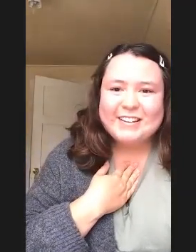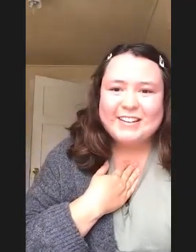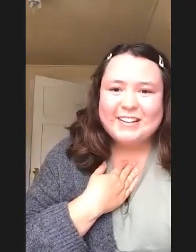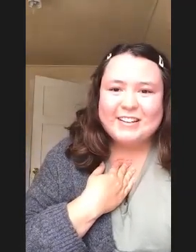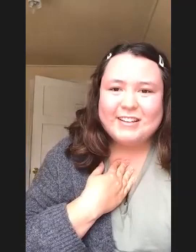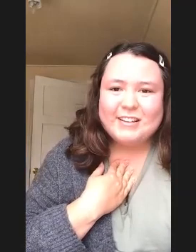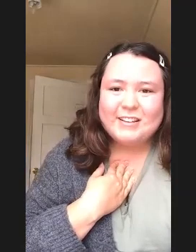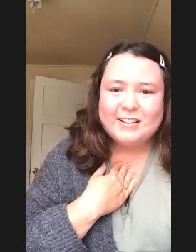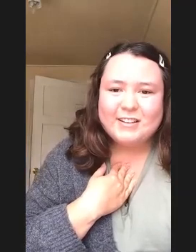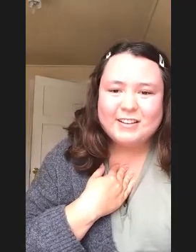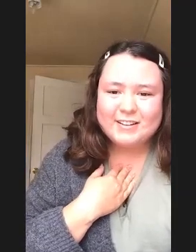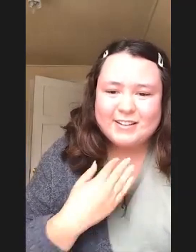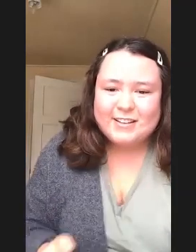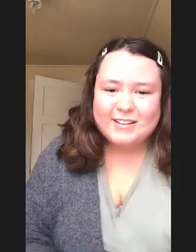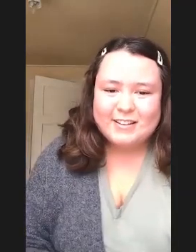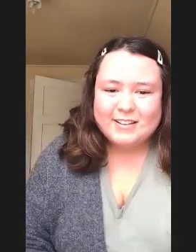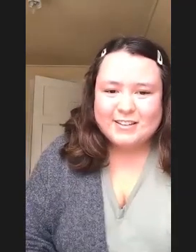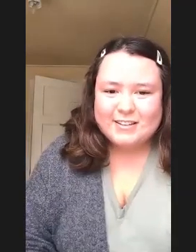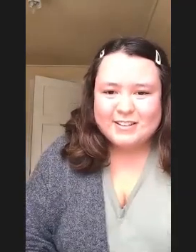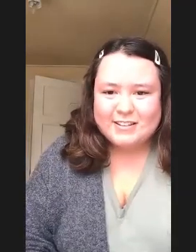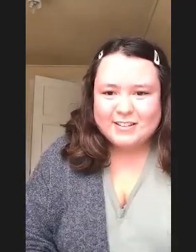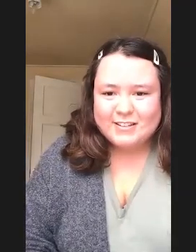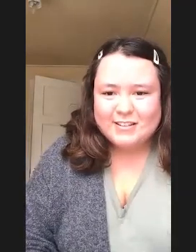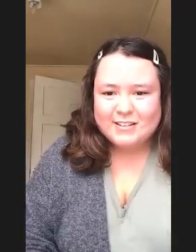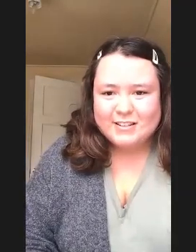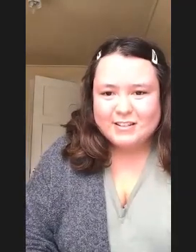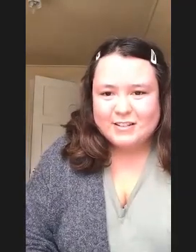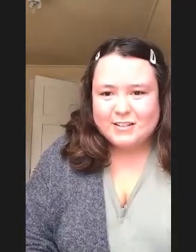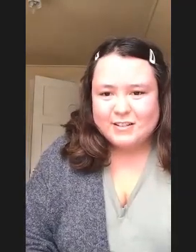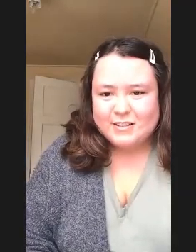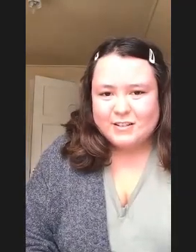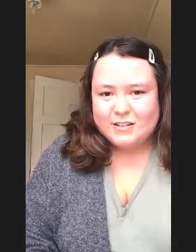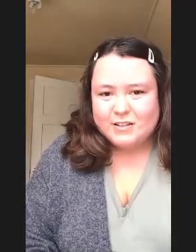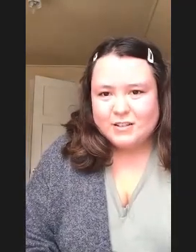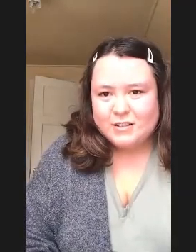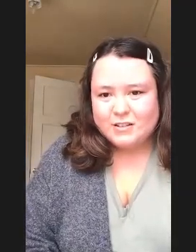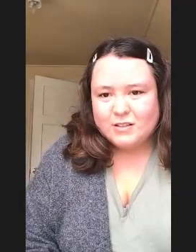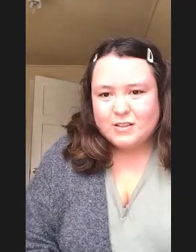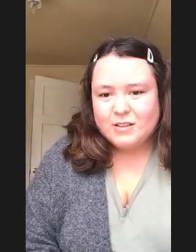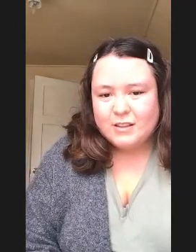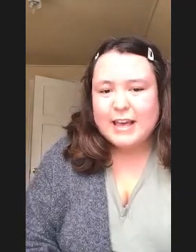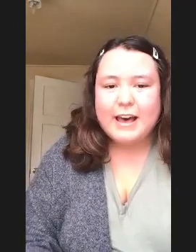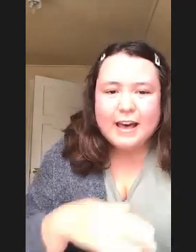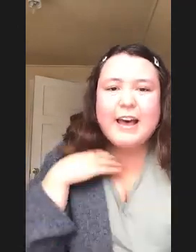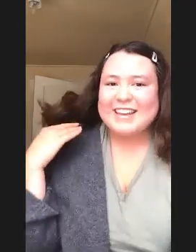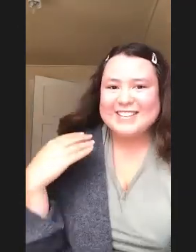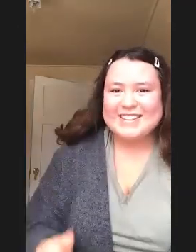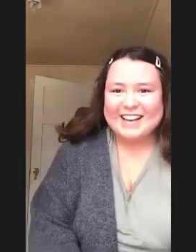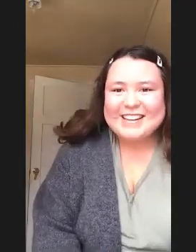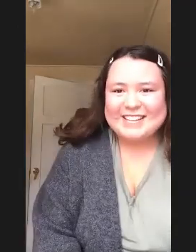Does anybody want to show off their alphabet, or does Jodi want to do the alphabet with somebody? Should we? Yeah, I can do that. Time and